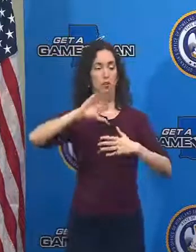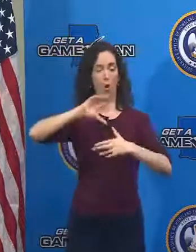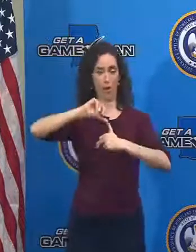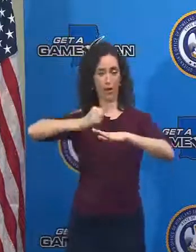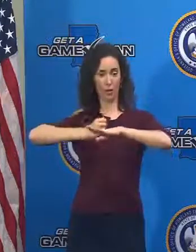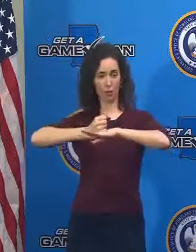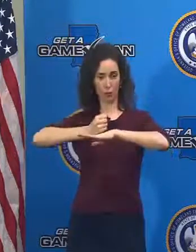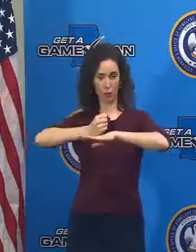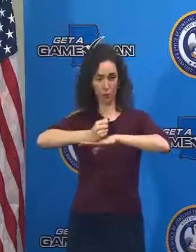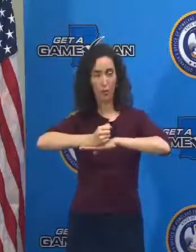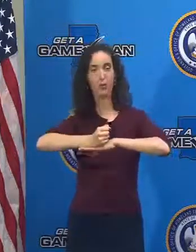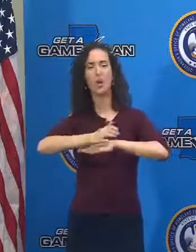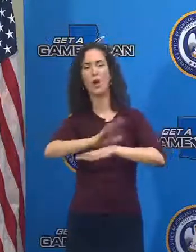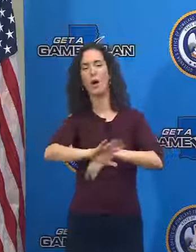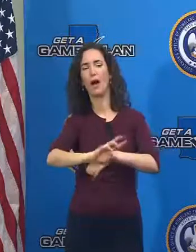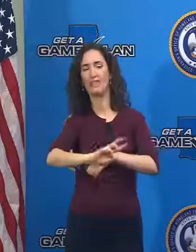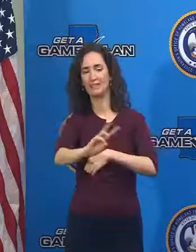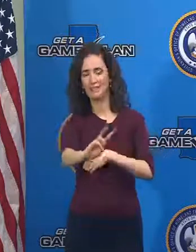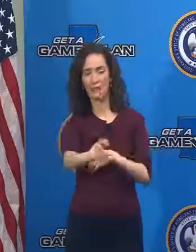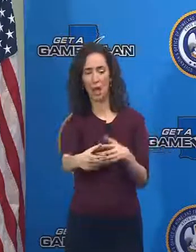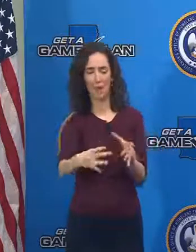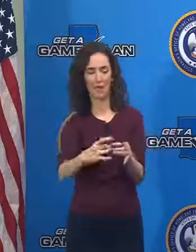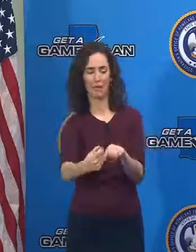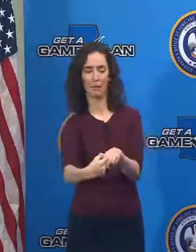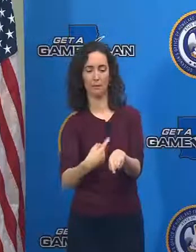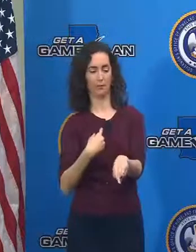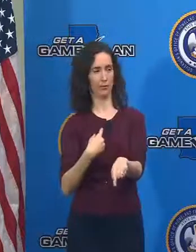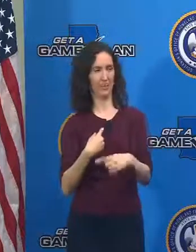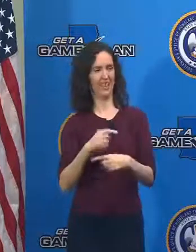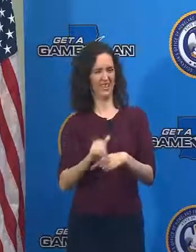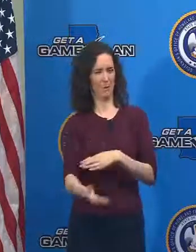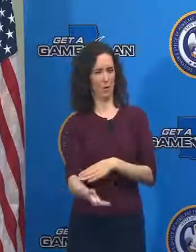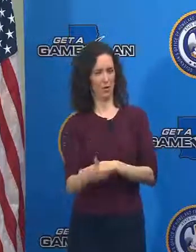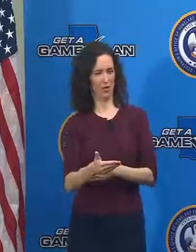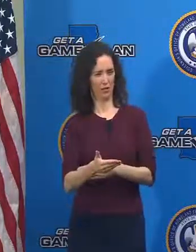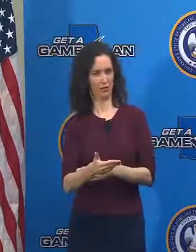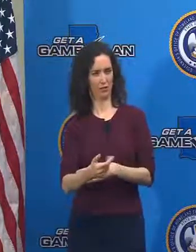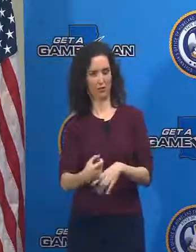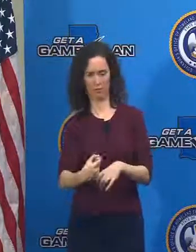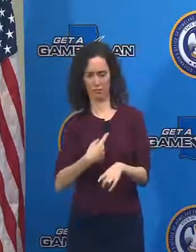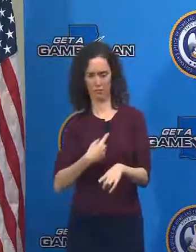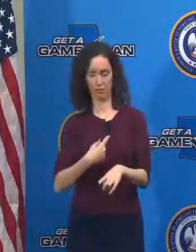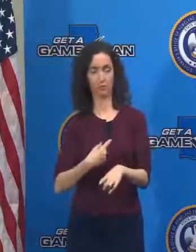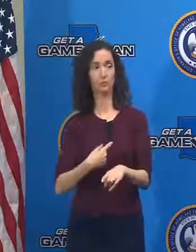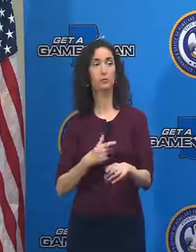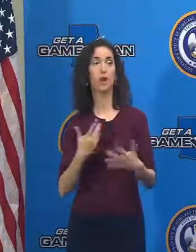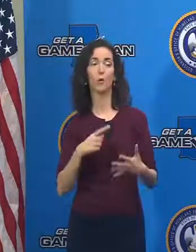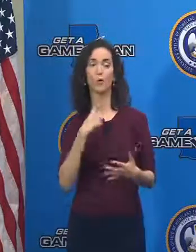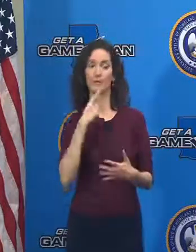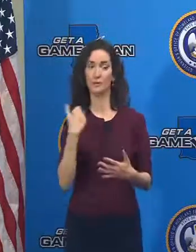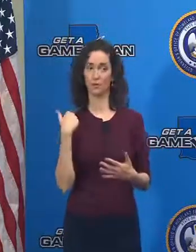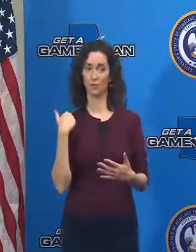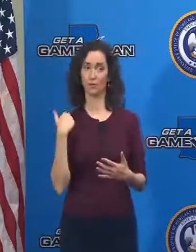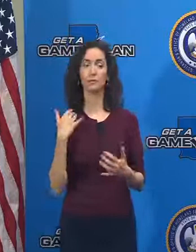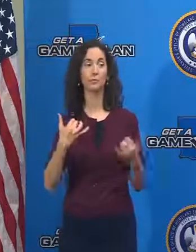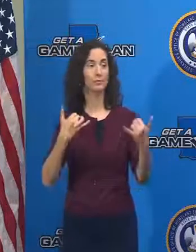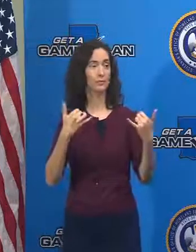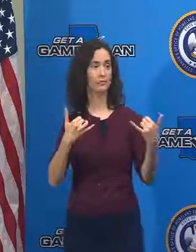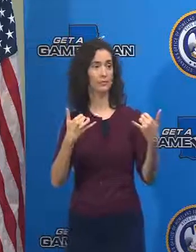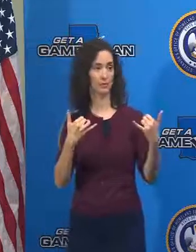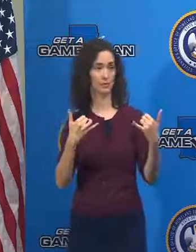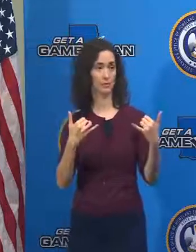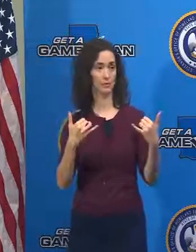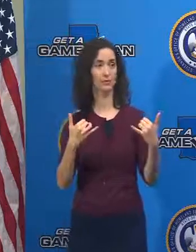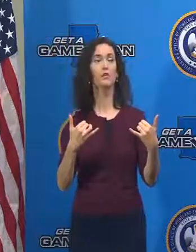received, probably around 6 o'clock on that morning. Now, as I had said before, right now a